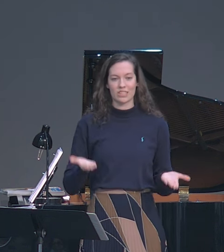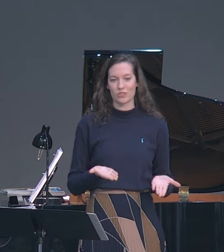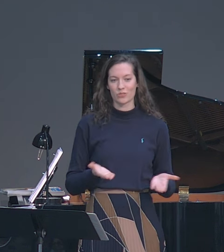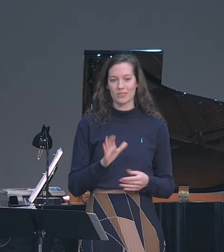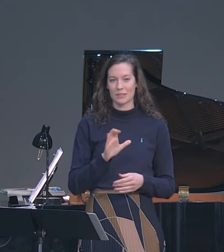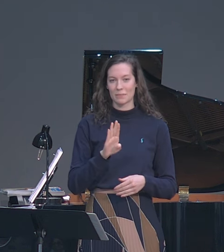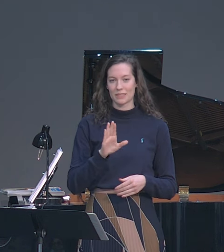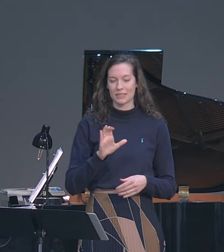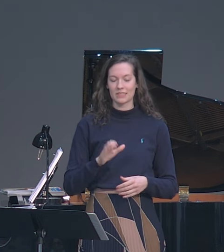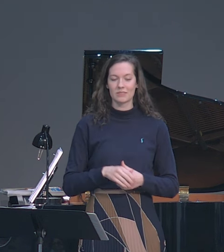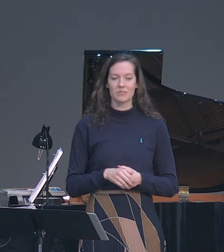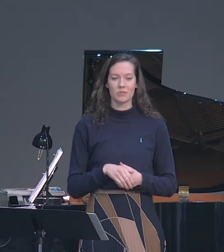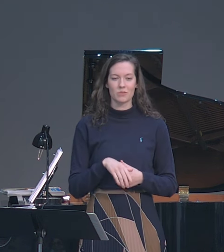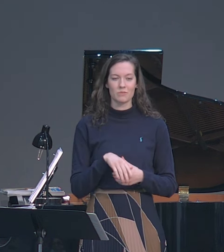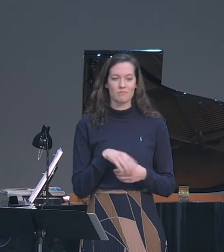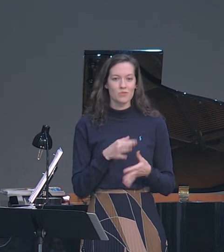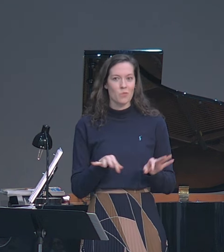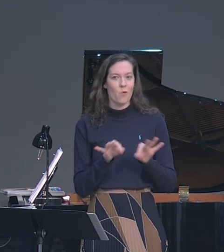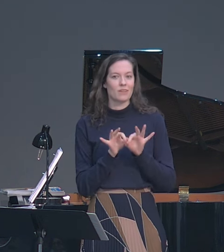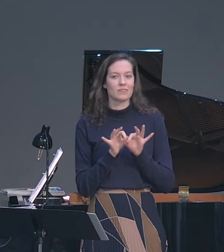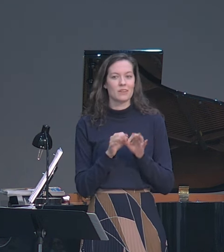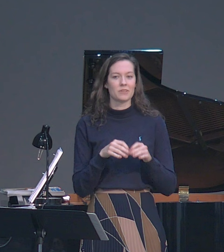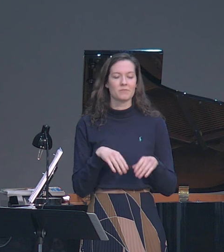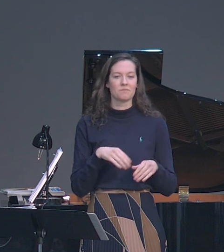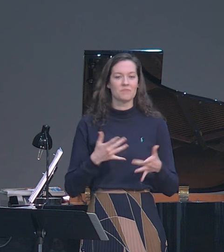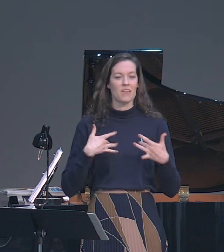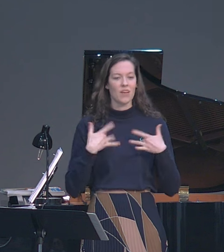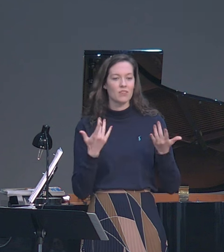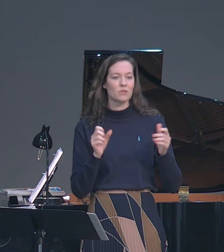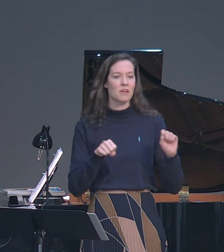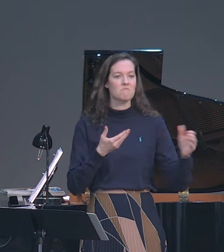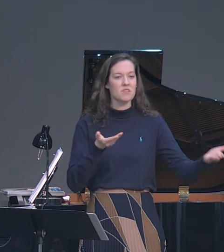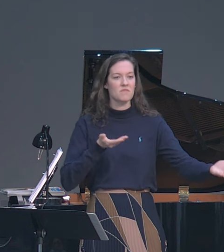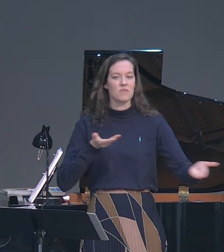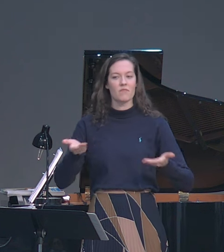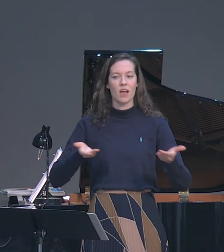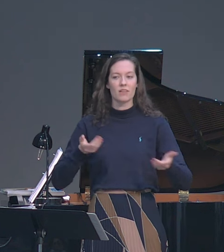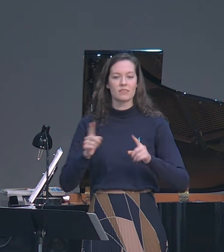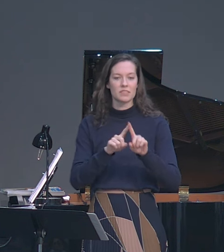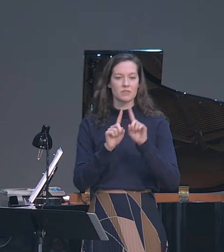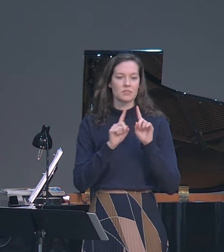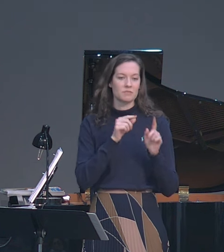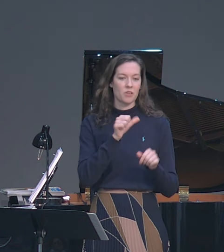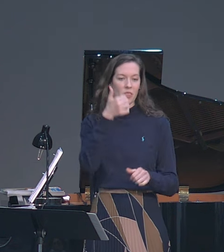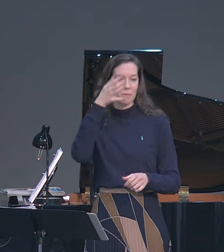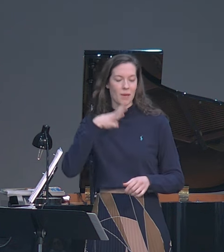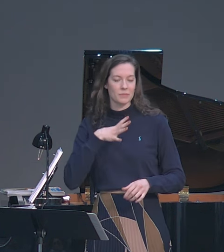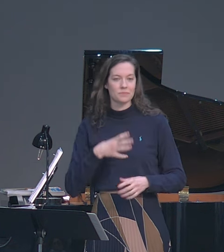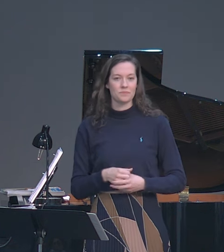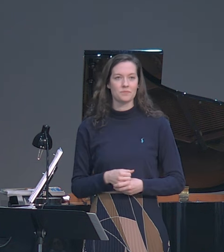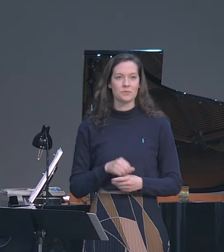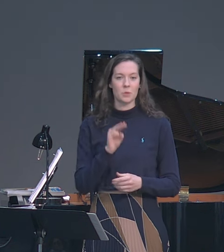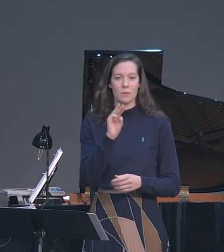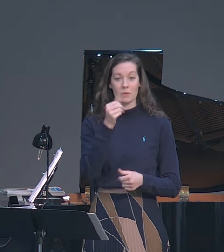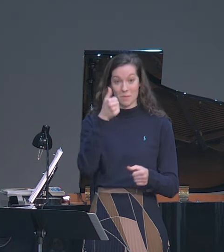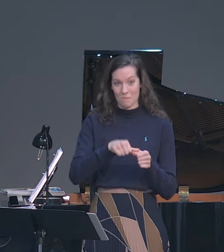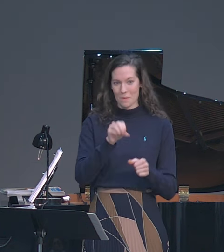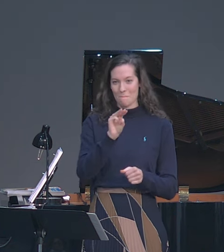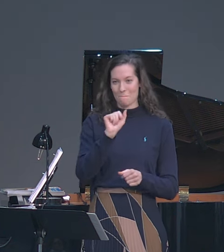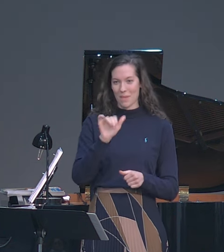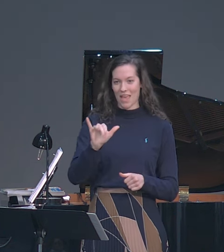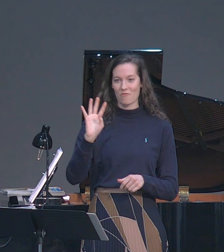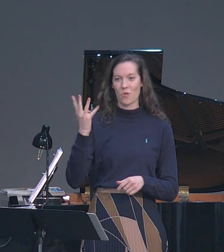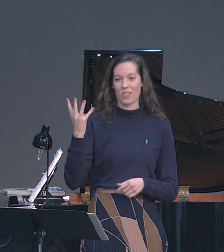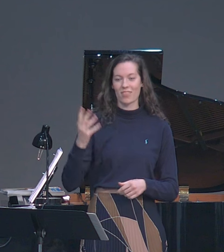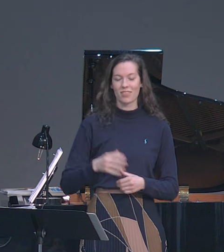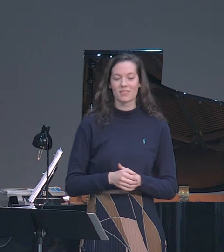outreach event, so men, make sure you put it on your calendar so that nothing else gets in the way. Remember, that's May 4th. Well,